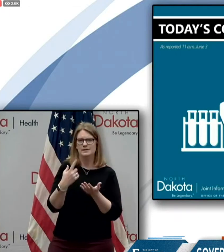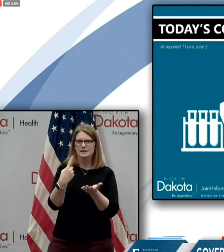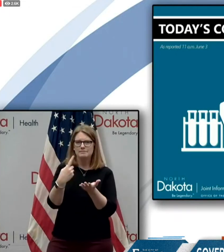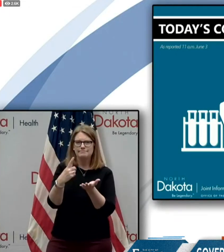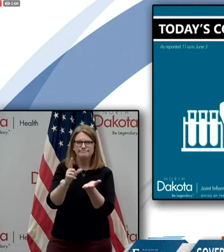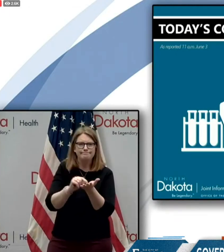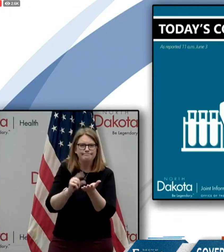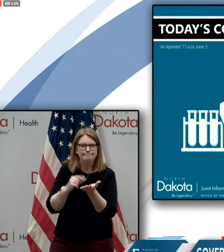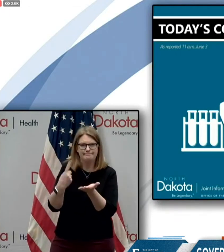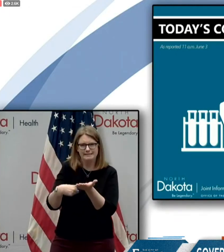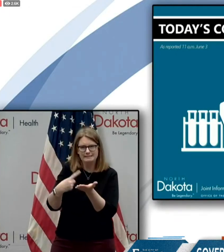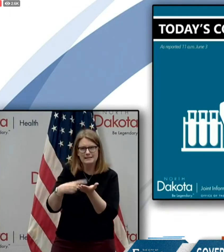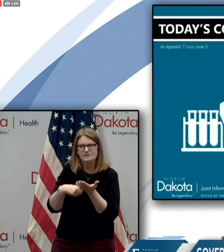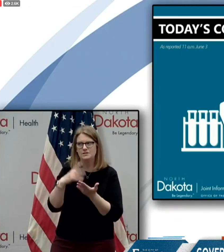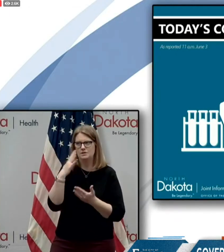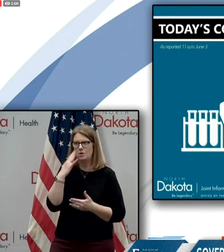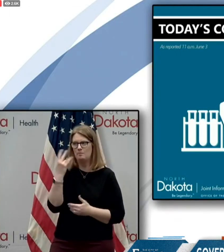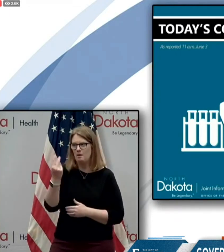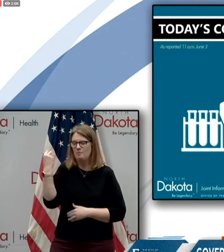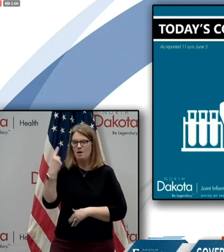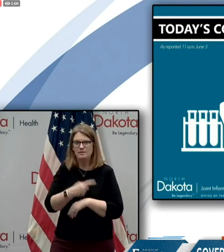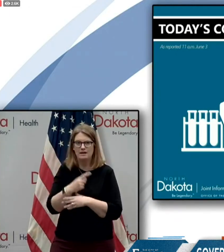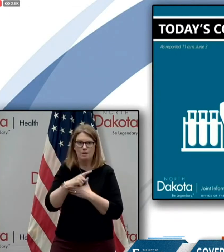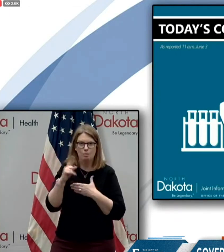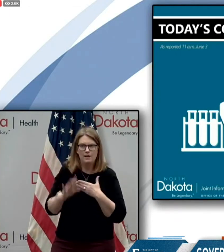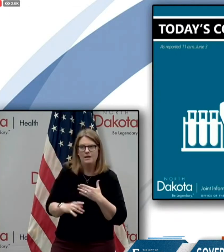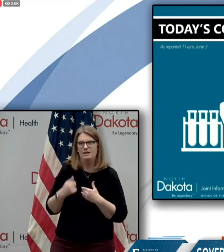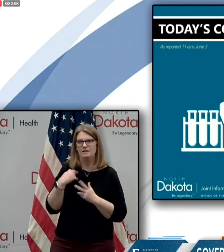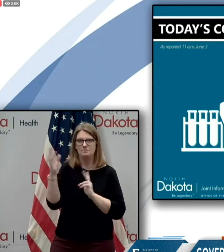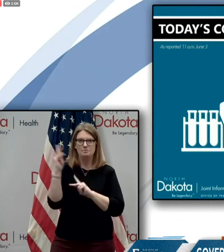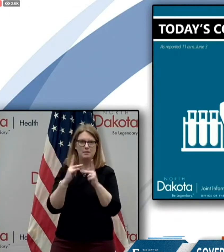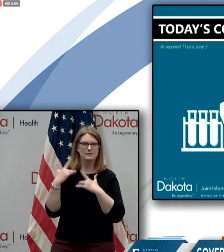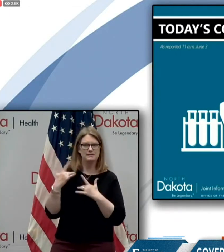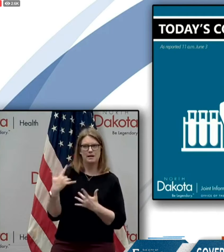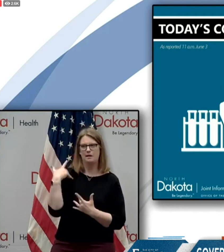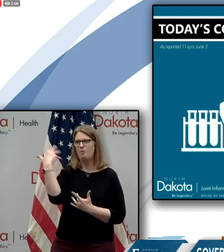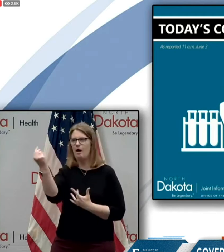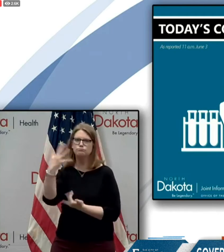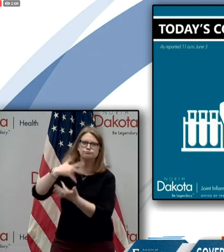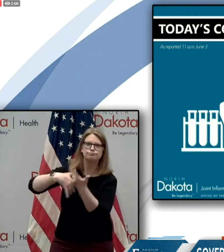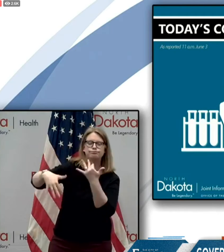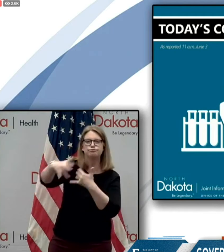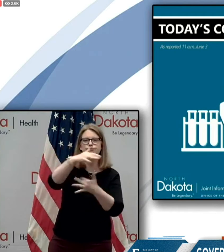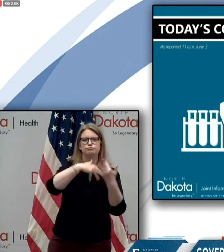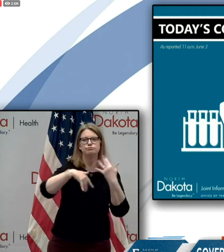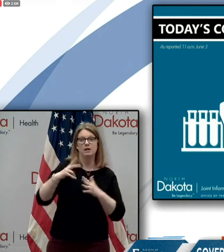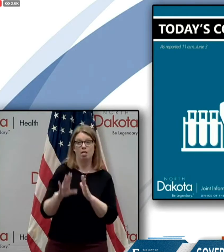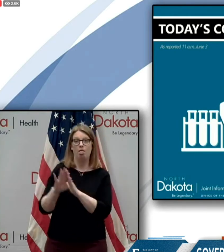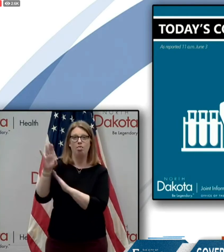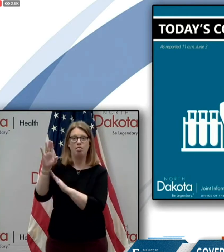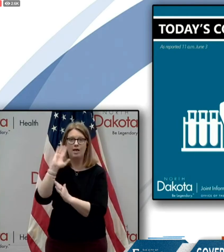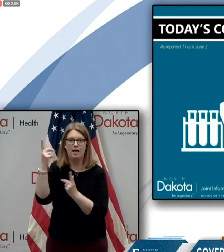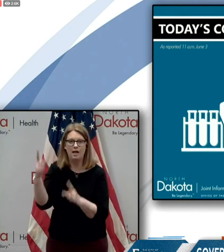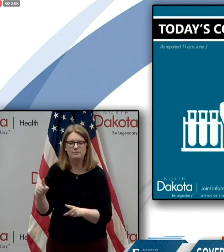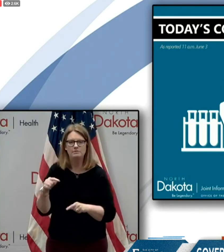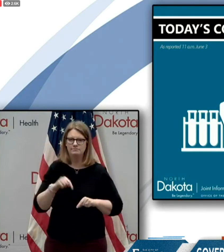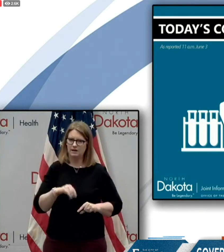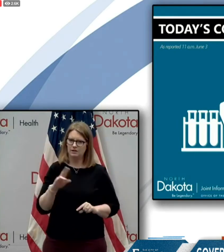all the activity on Memorial Day weekend would cause a spike, and I'm happy to report that it has not caused one in North Dakota.